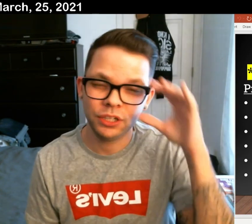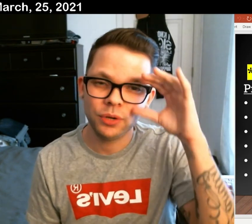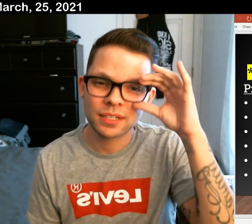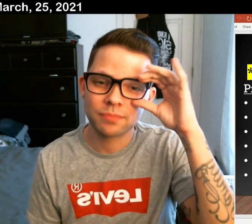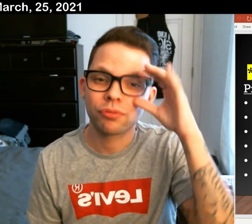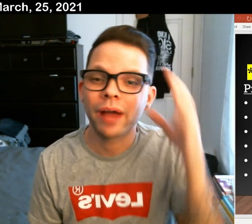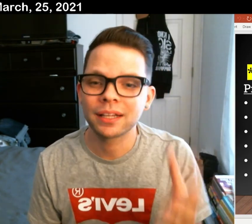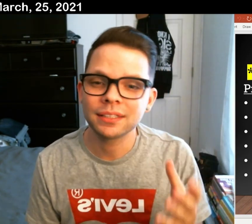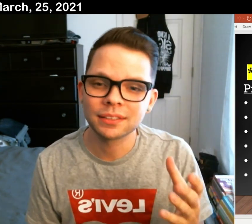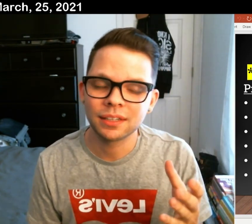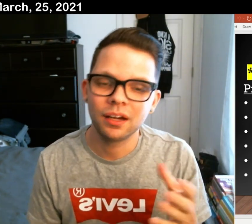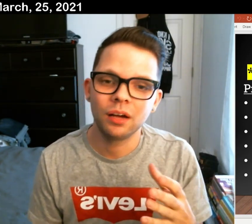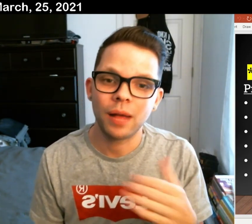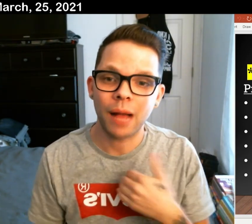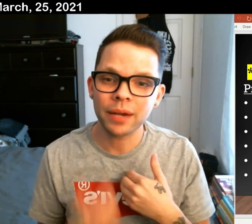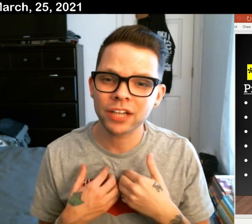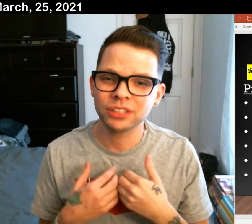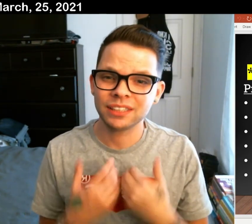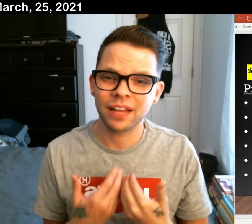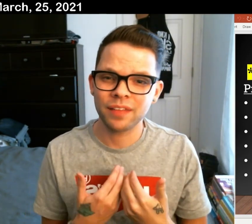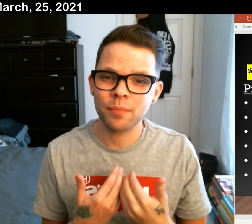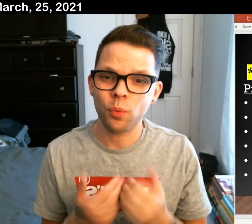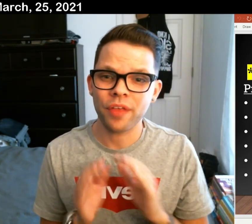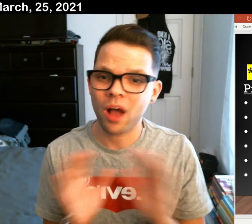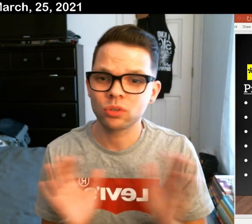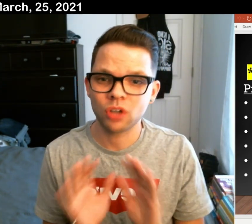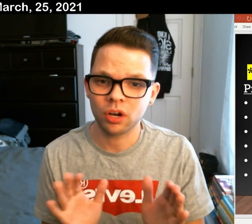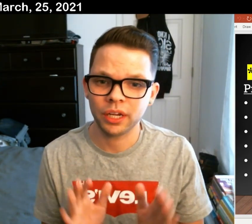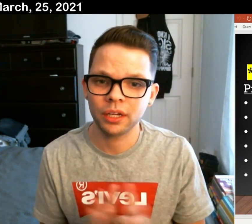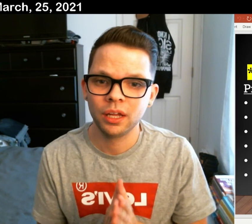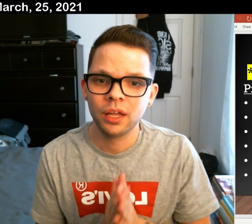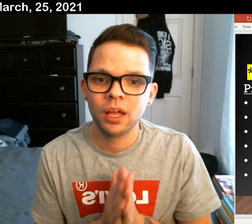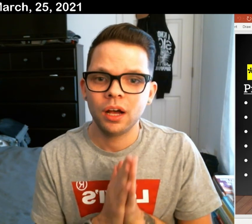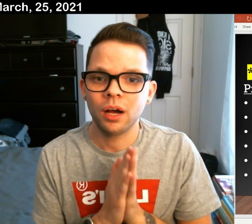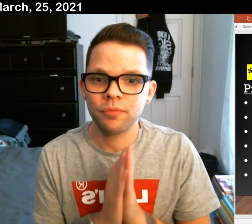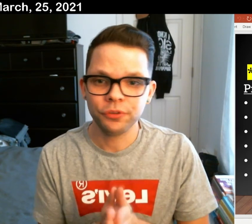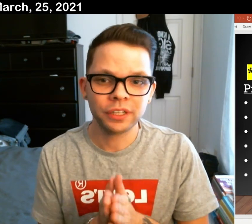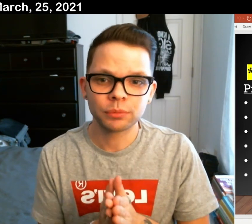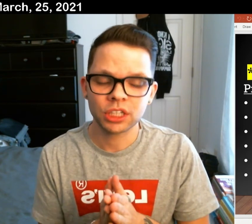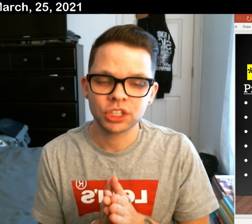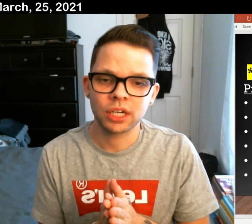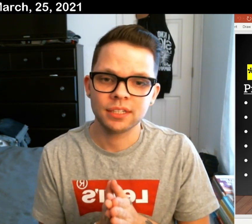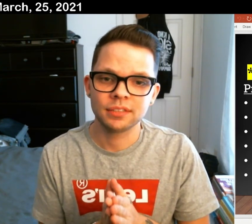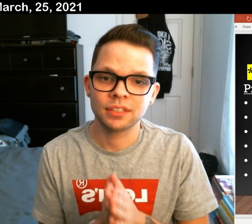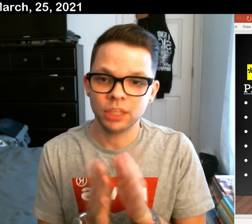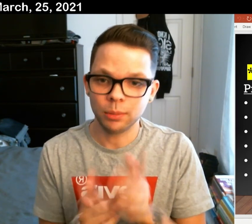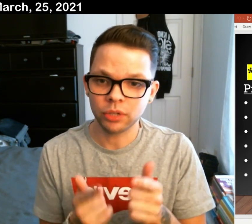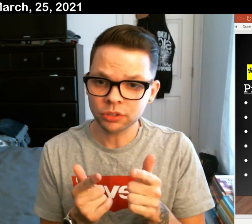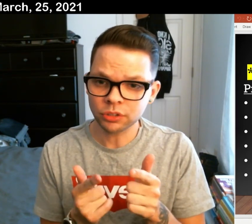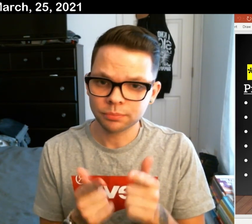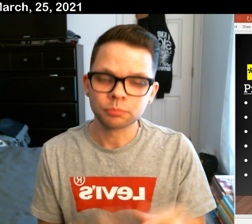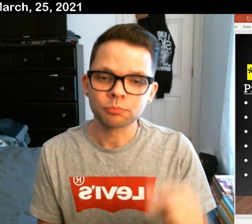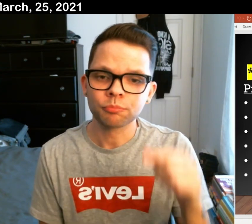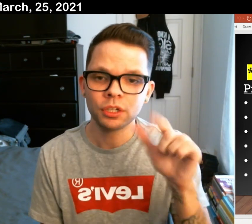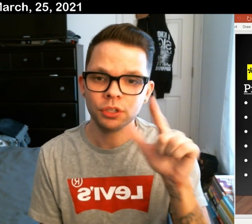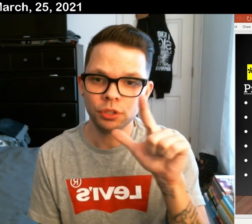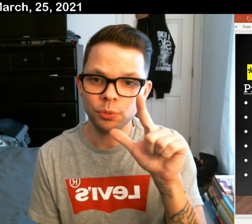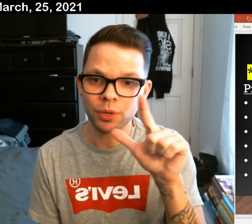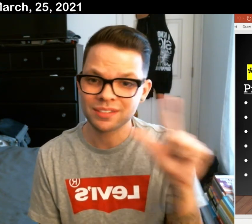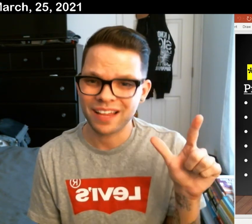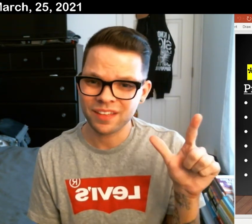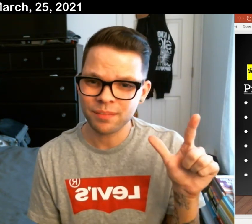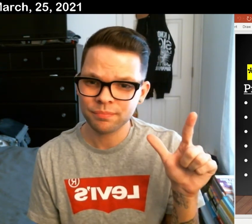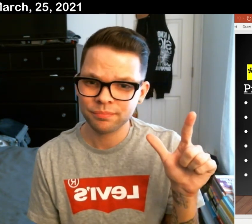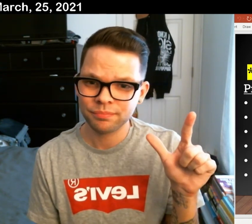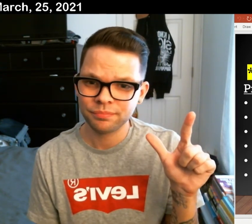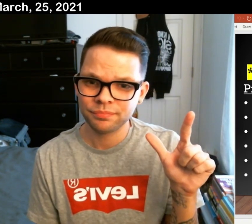that you guys can practice. I'm going to actually sign them without talking. A few things I'm going to touch on is double letters. You want to